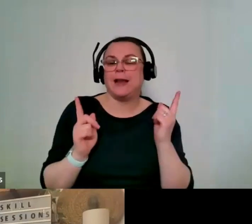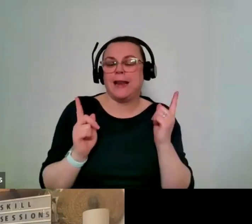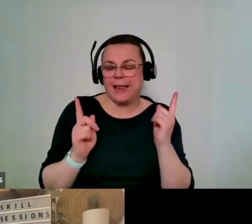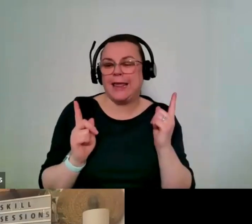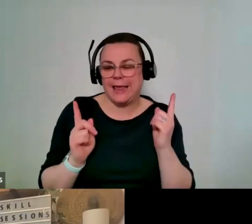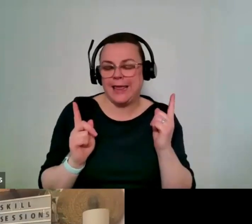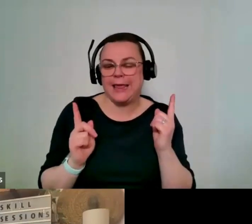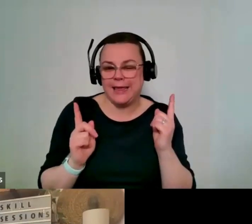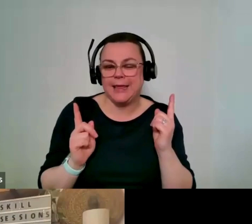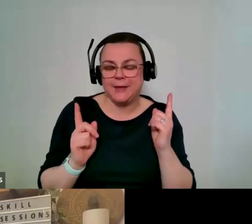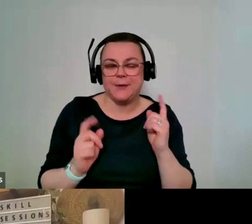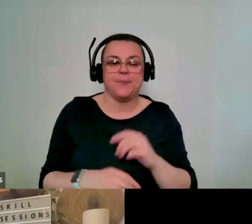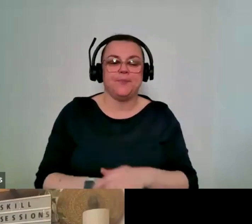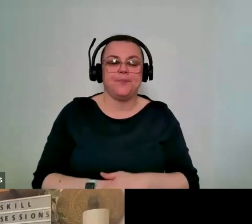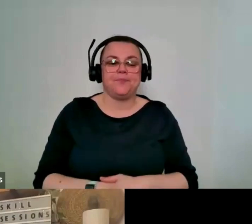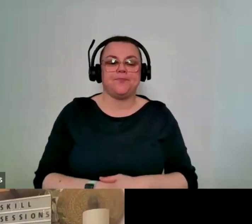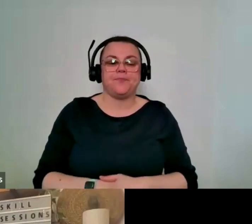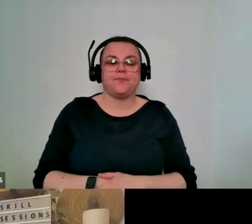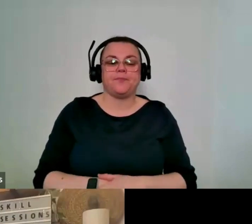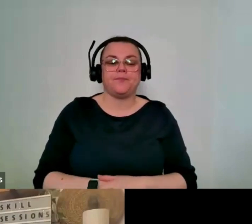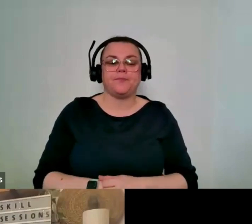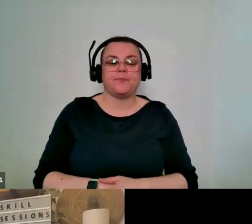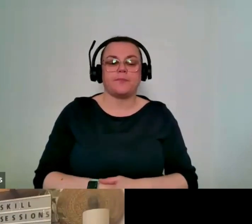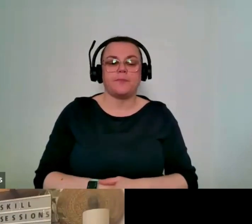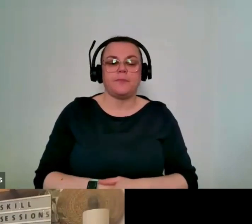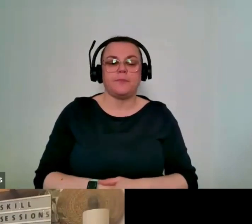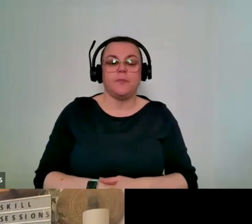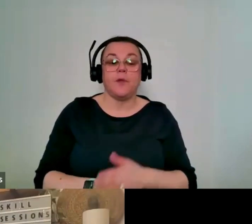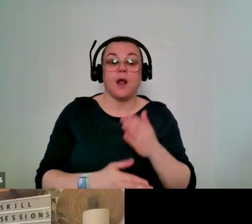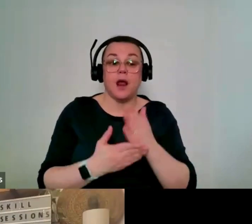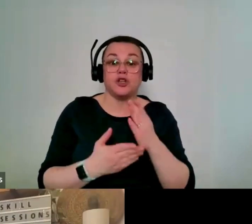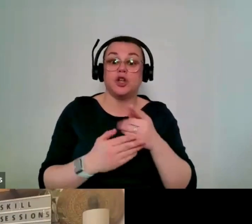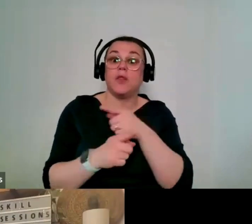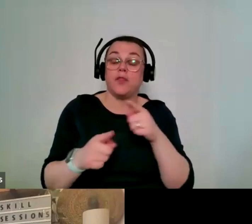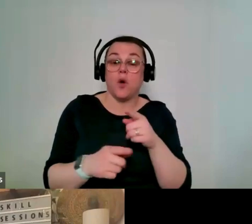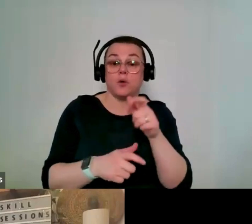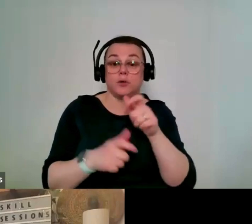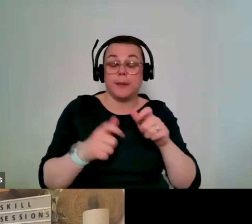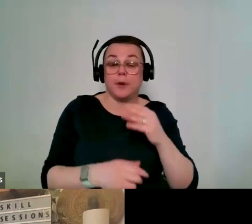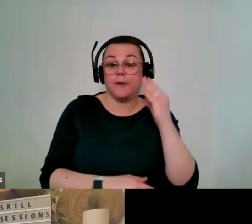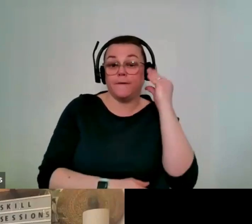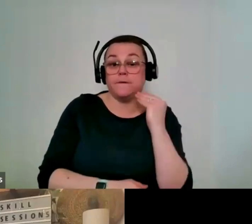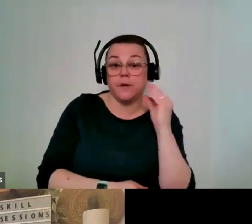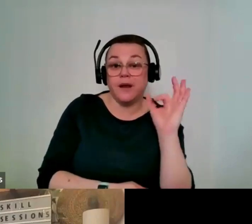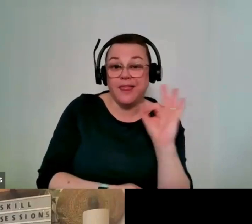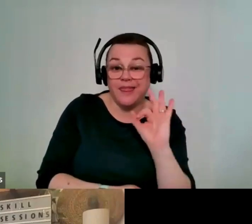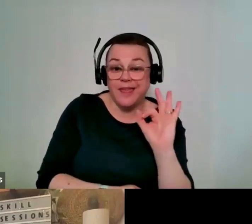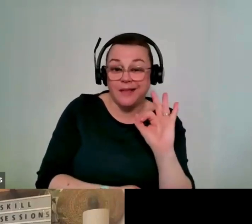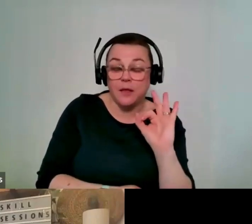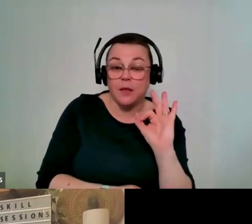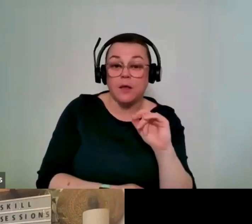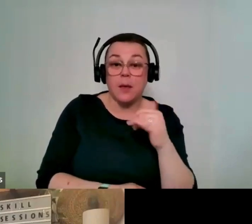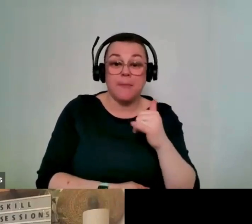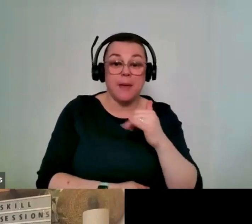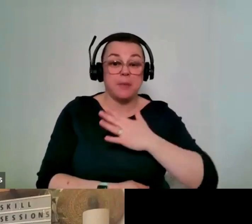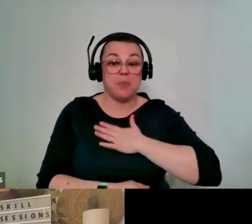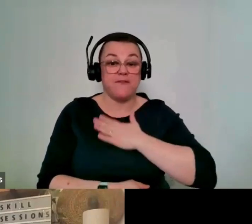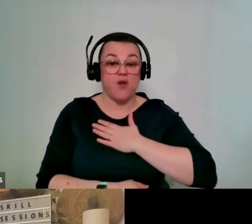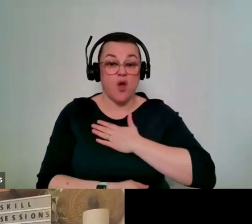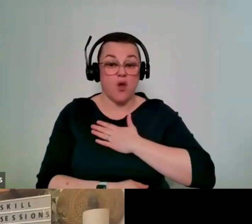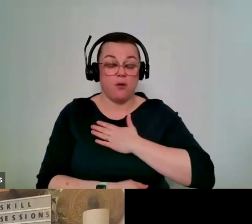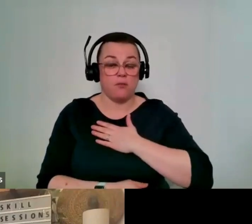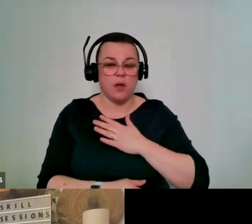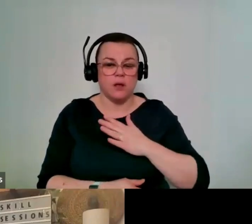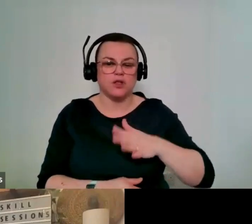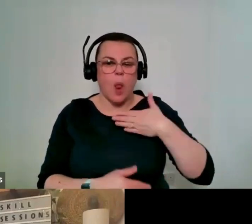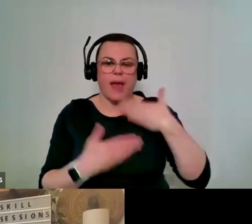the box, really. And sometimes, actually, people who don't have a hearing loss but may prefer not to socialise after work